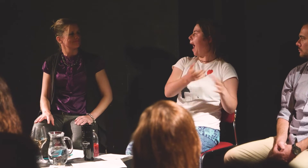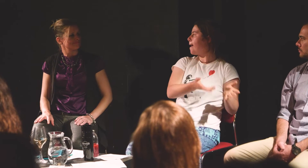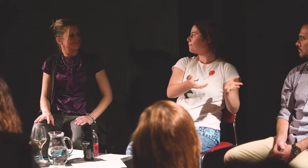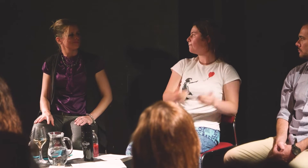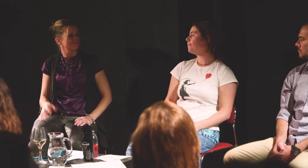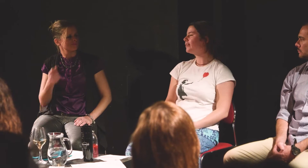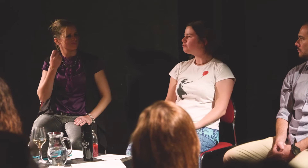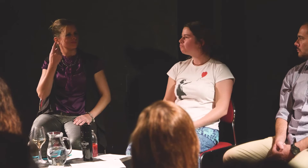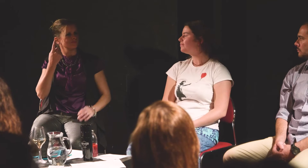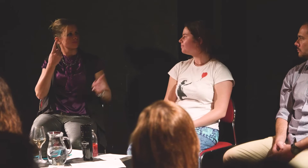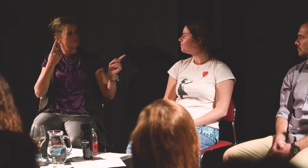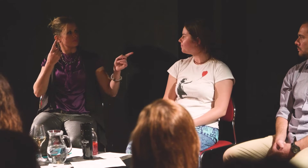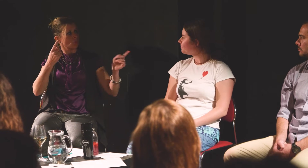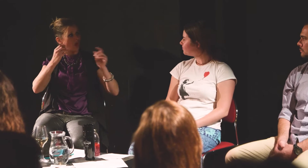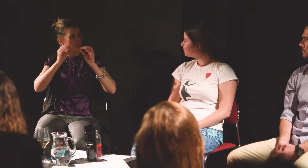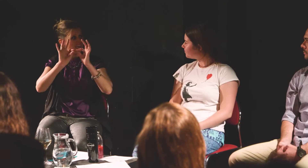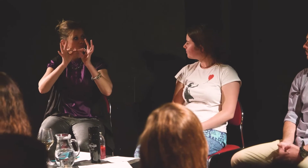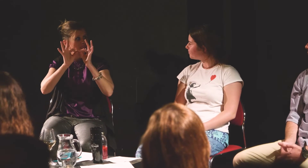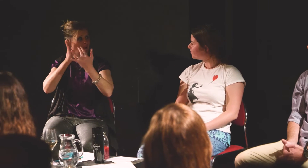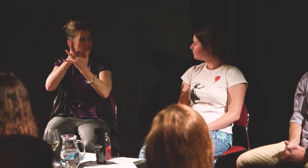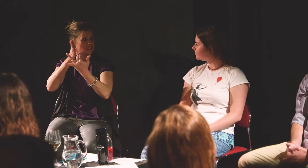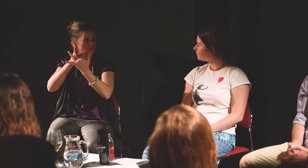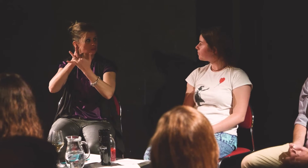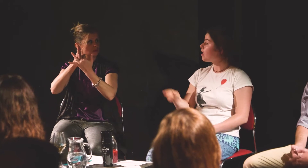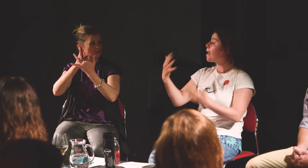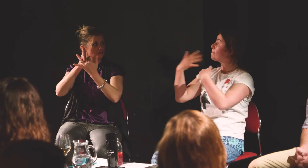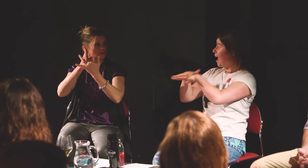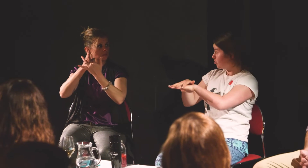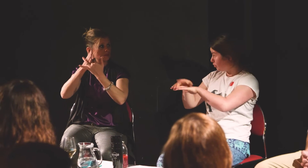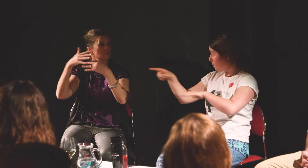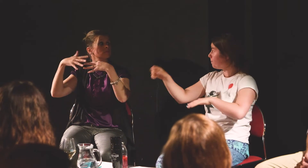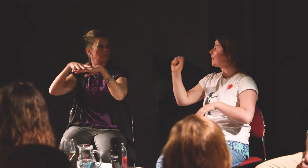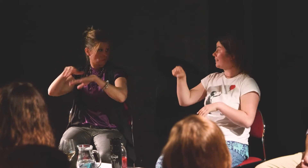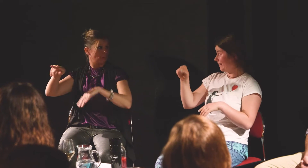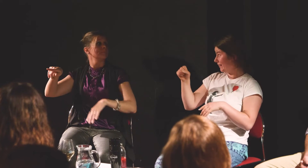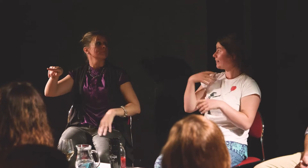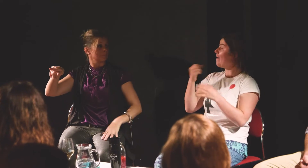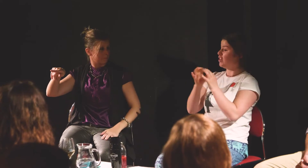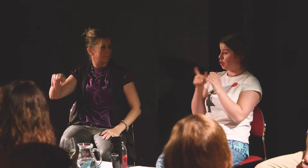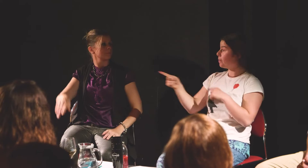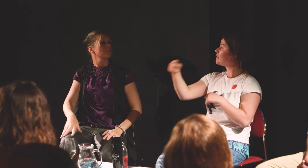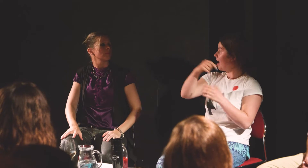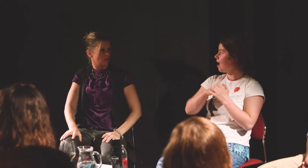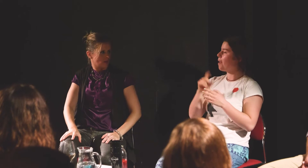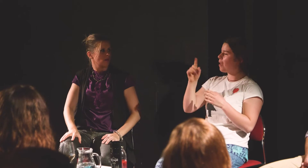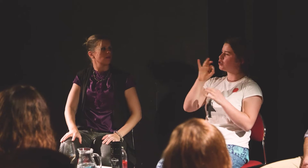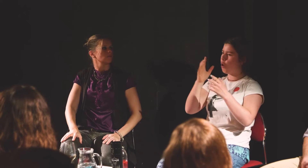of lower than what I needed. And they focused on that lower common denominator, really. And so you had interpreter access? Yes,